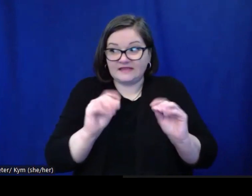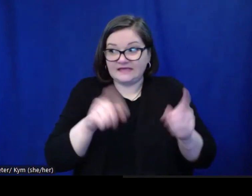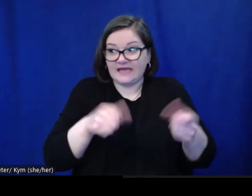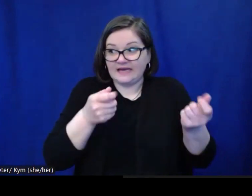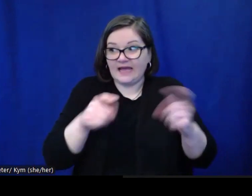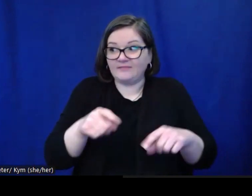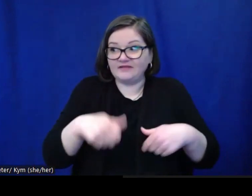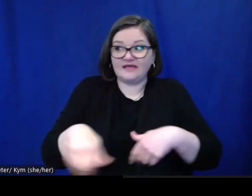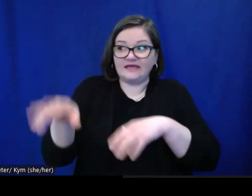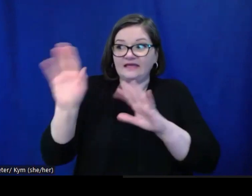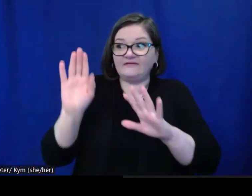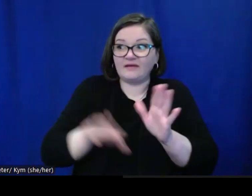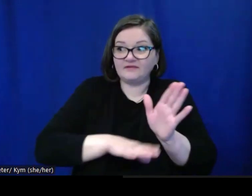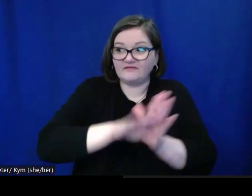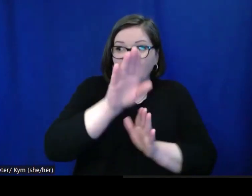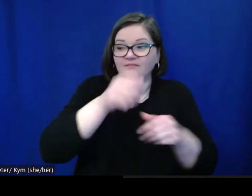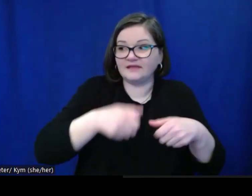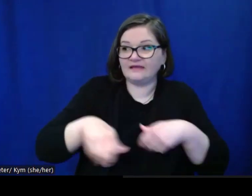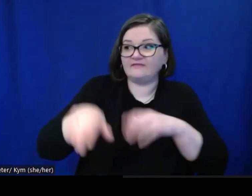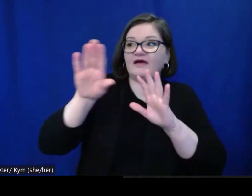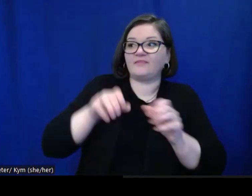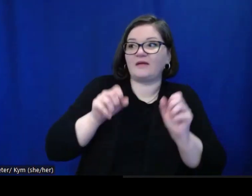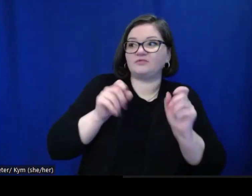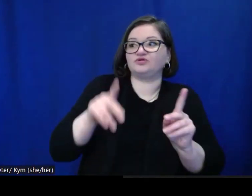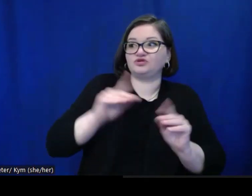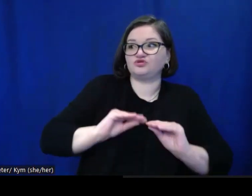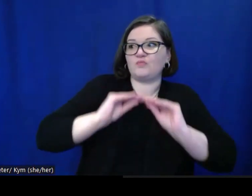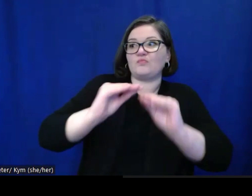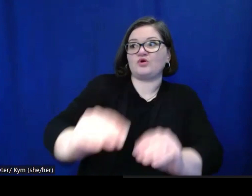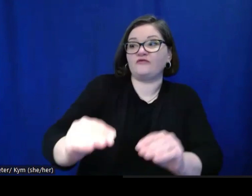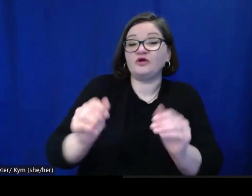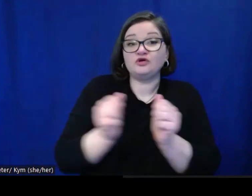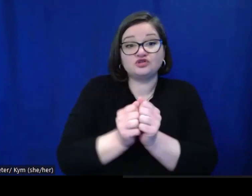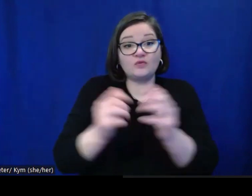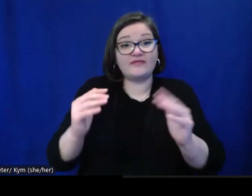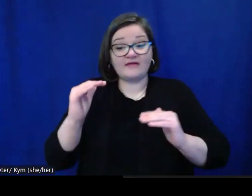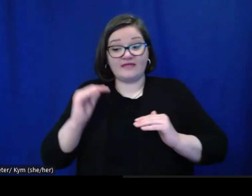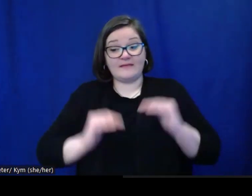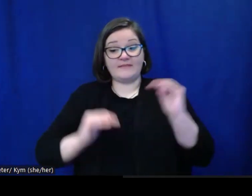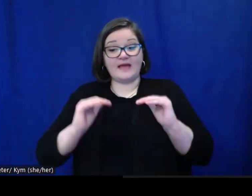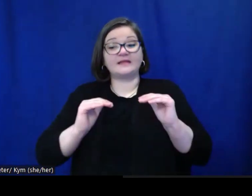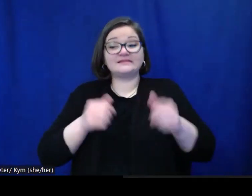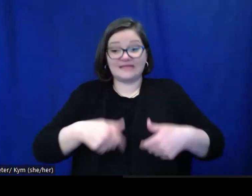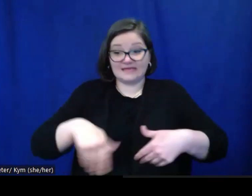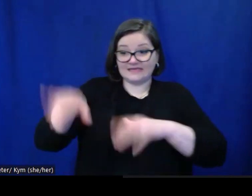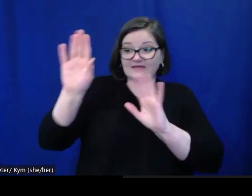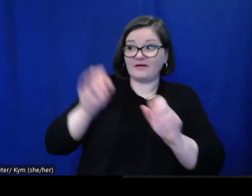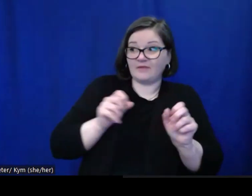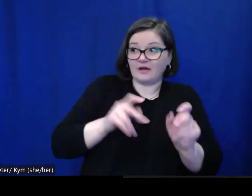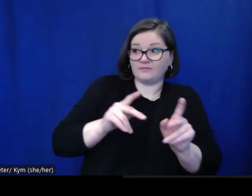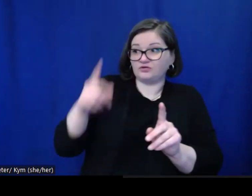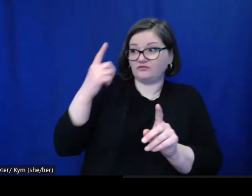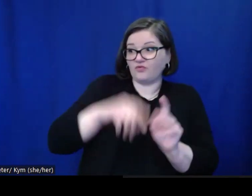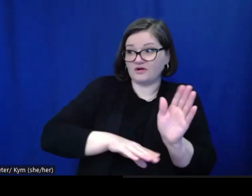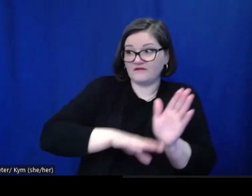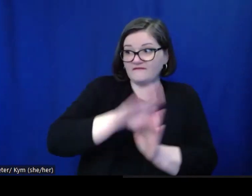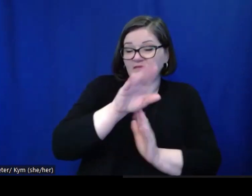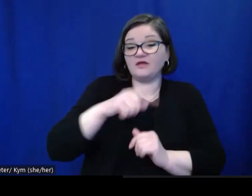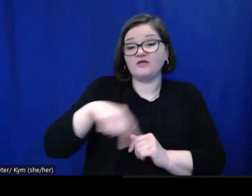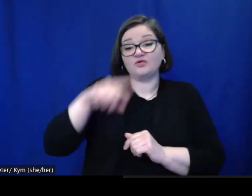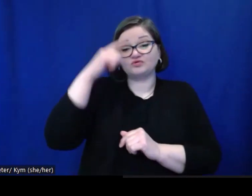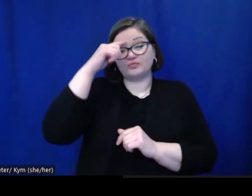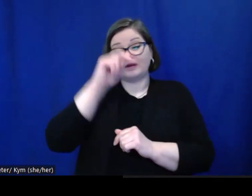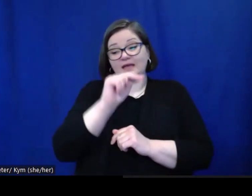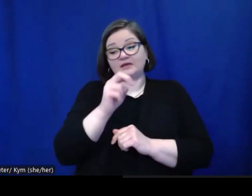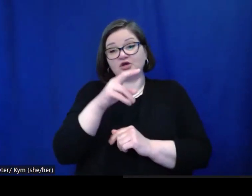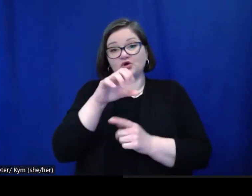opportunity to move on. So without having homeostasis, kids forfeit opportunities for development. Those neurons are